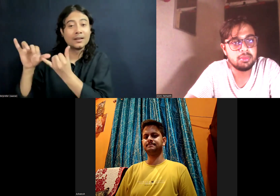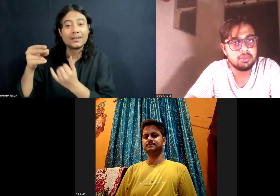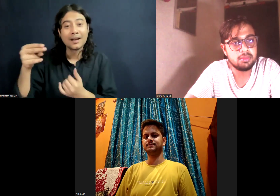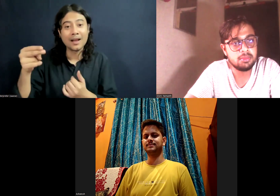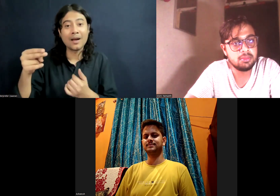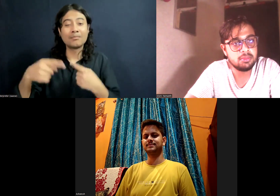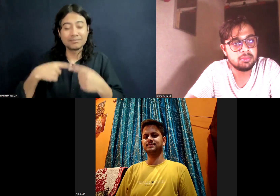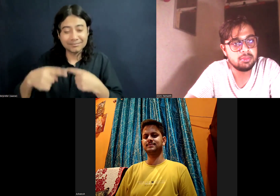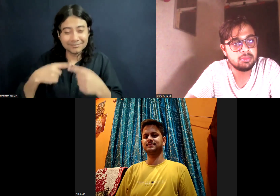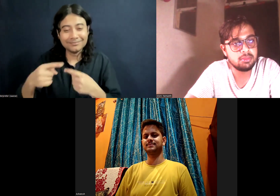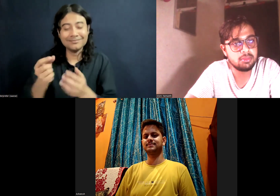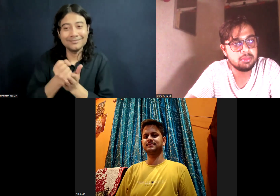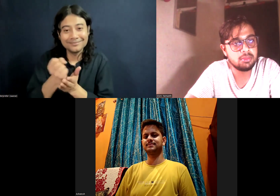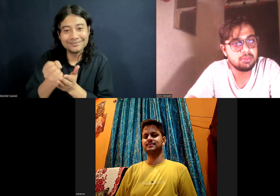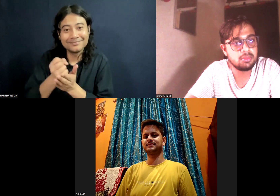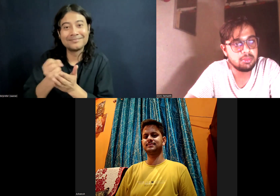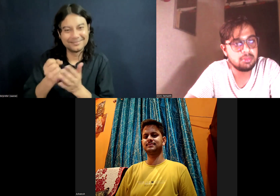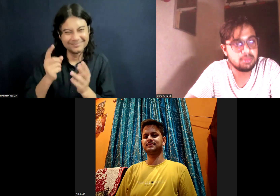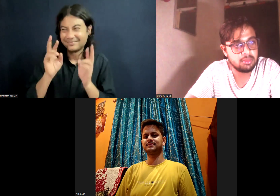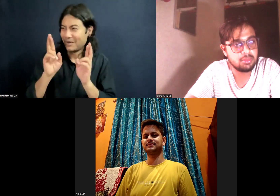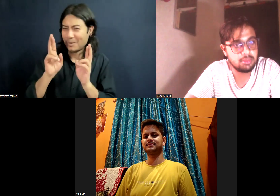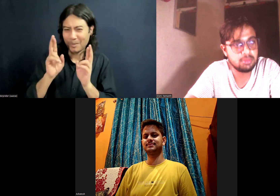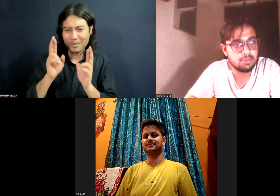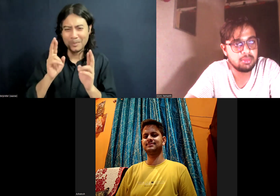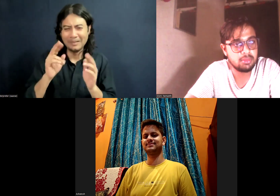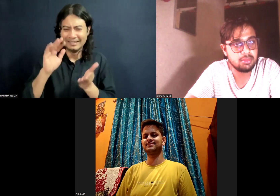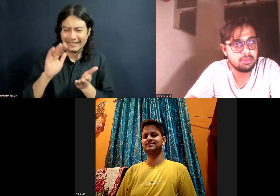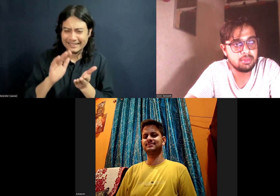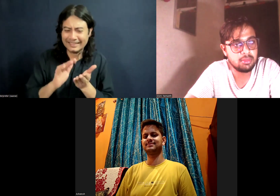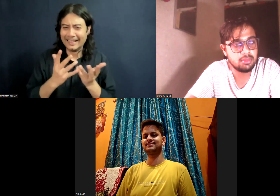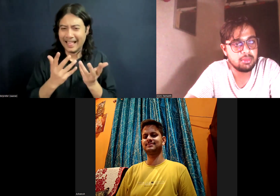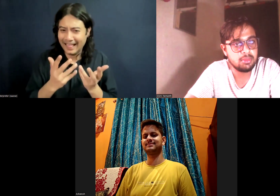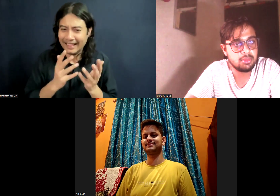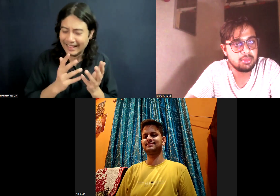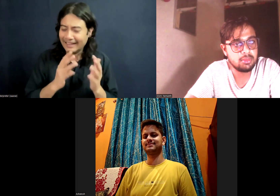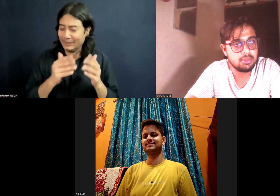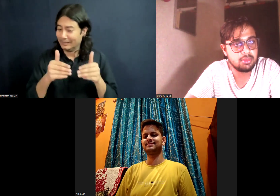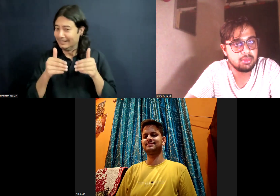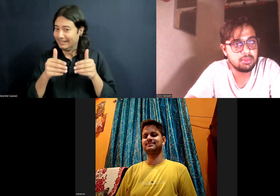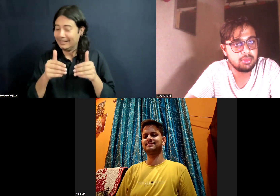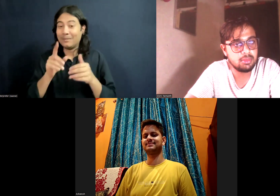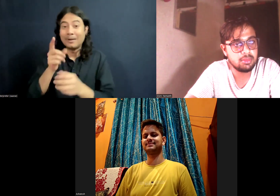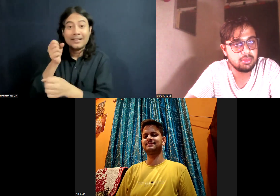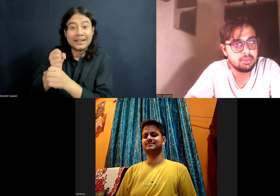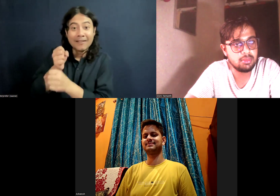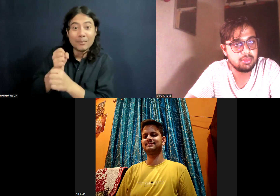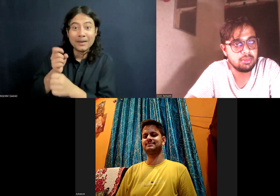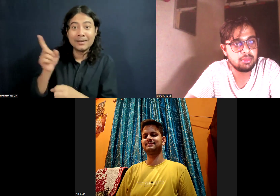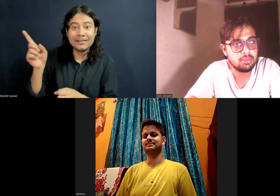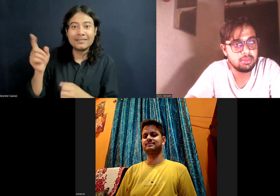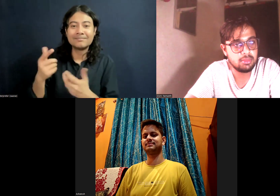prasad. But when it comes to government, we actually cannot do much about it. We cannot escape from paying